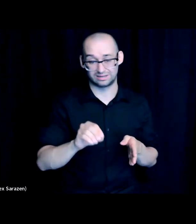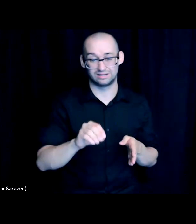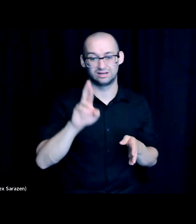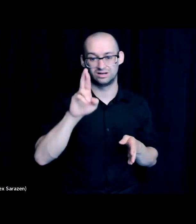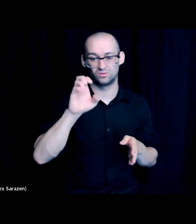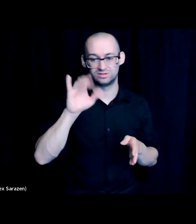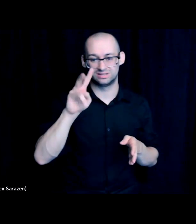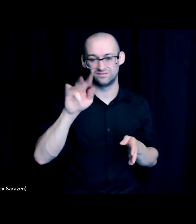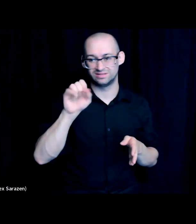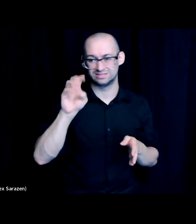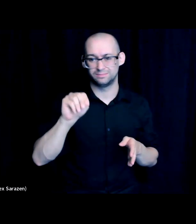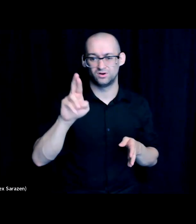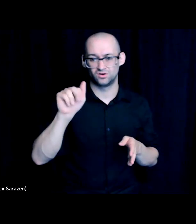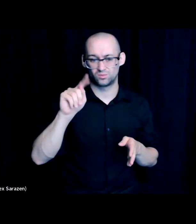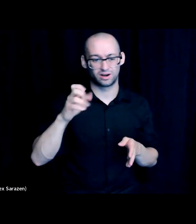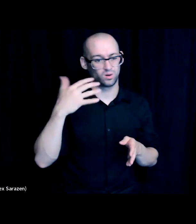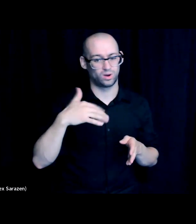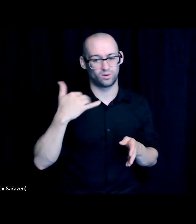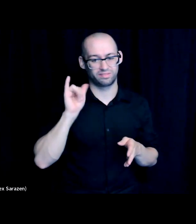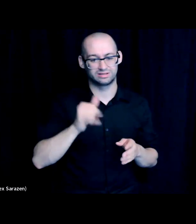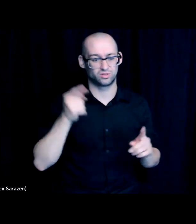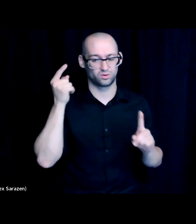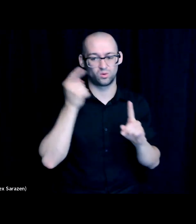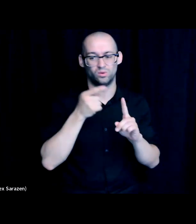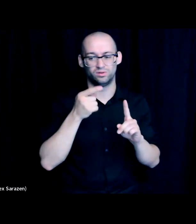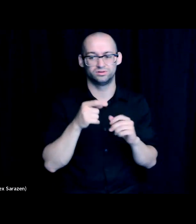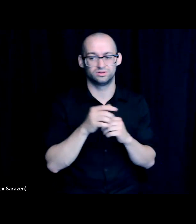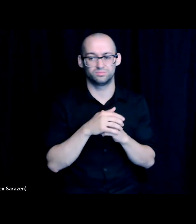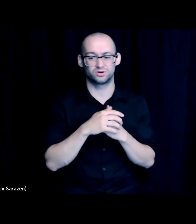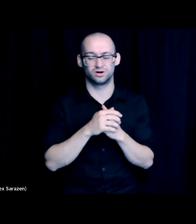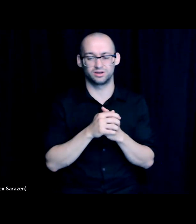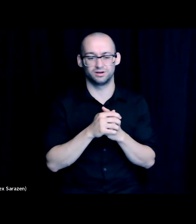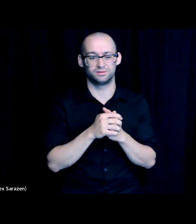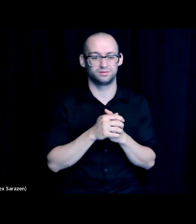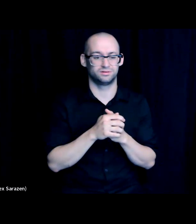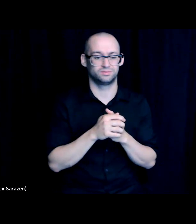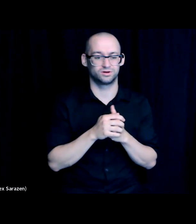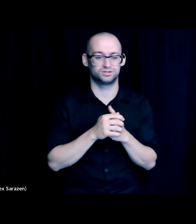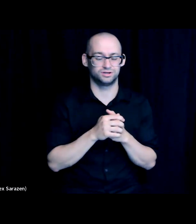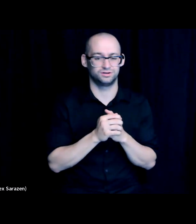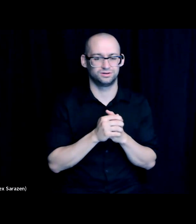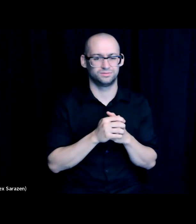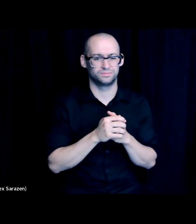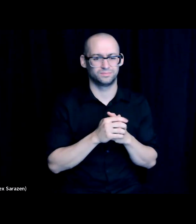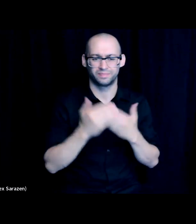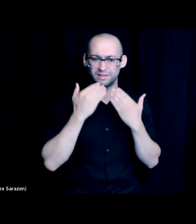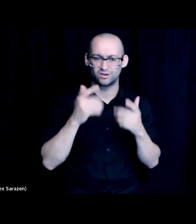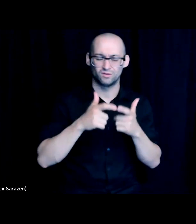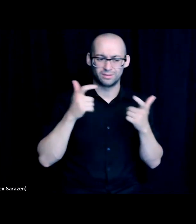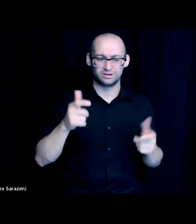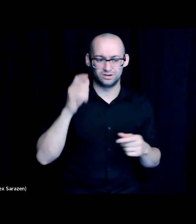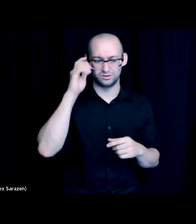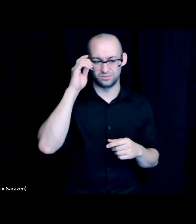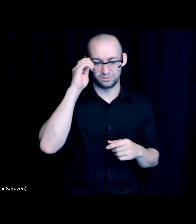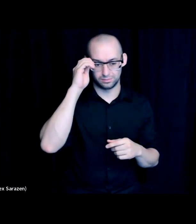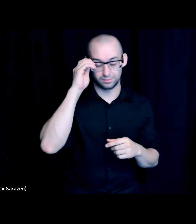That's the end goal, right? So just thank you all very much for